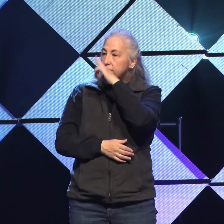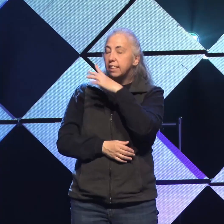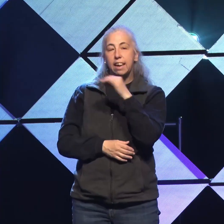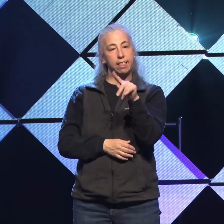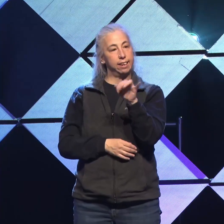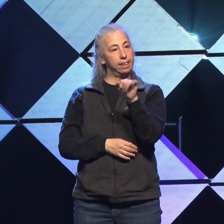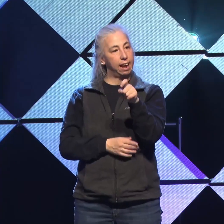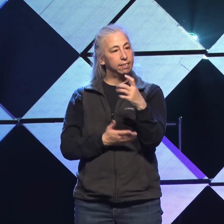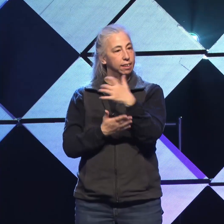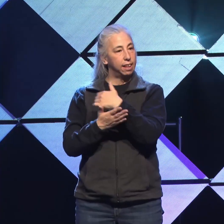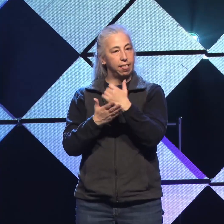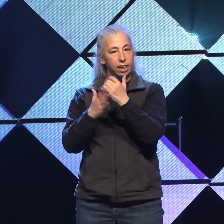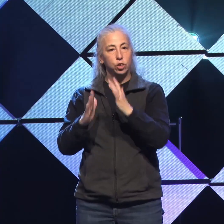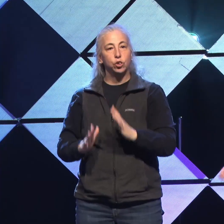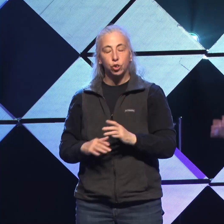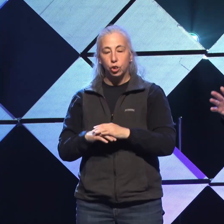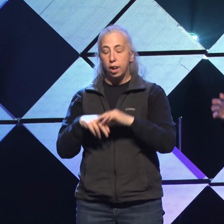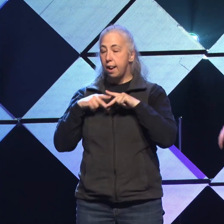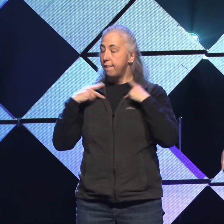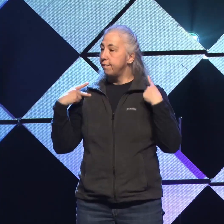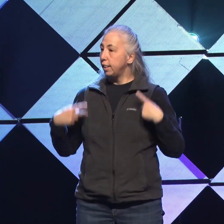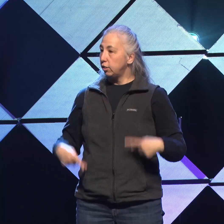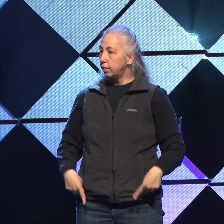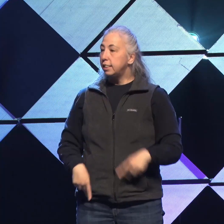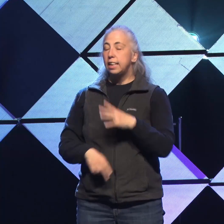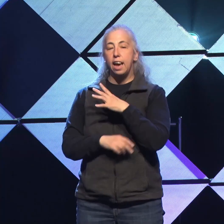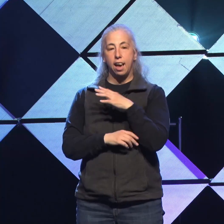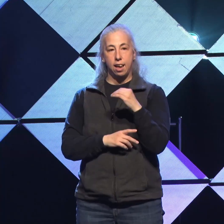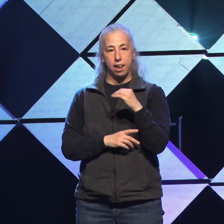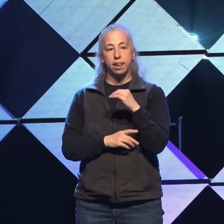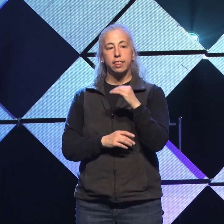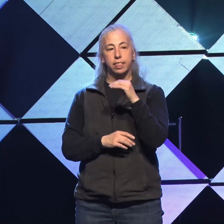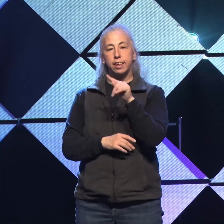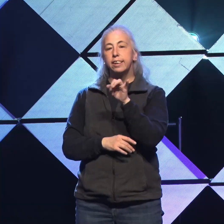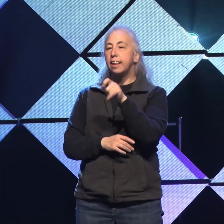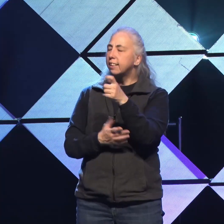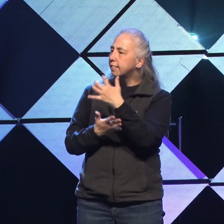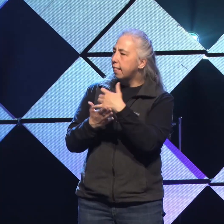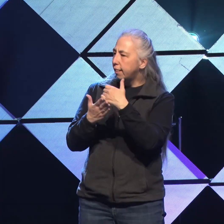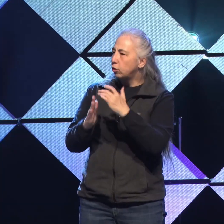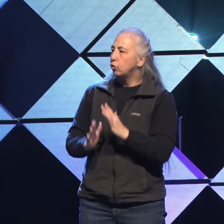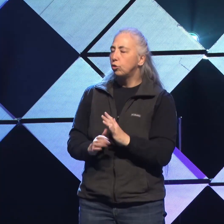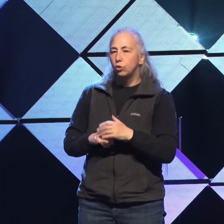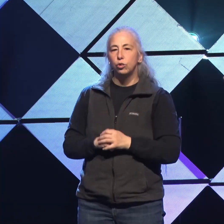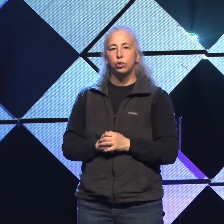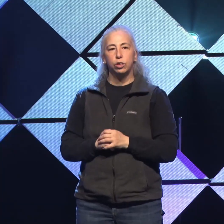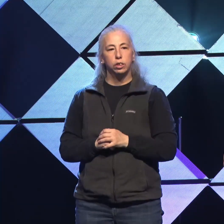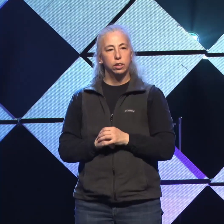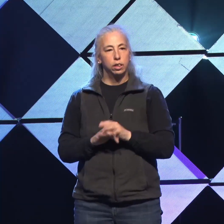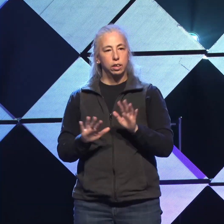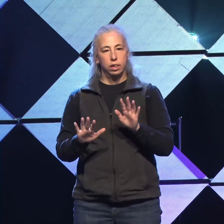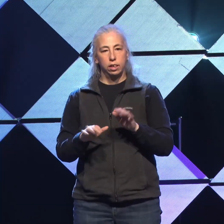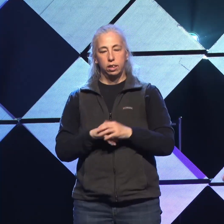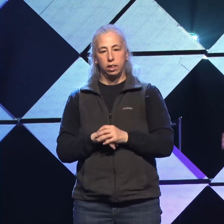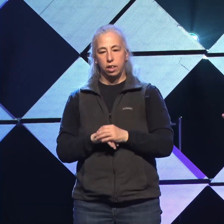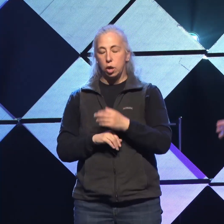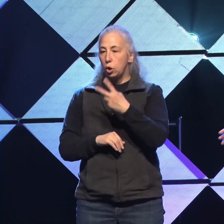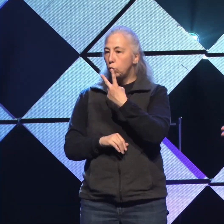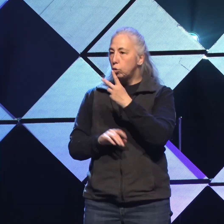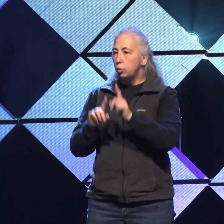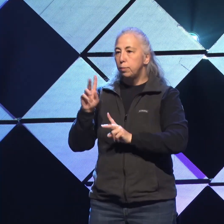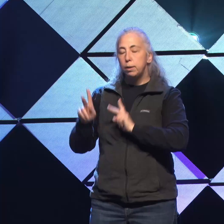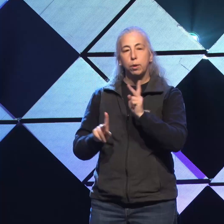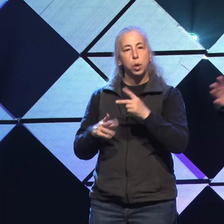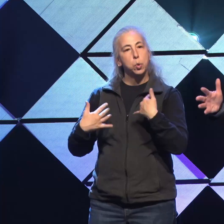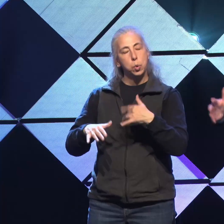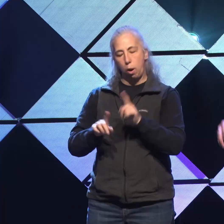collector. The Pharisee and the tax collector. So let's jump into this. I mean, you couldn't find two people that were further